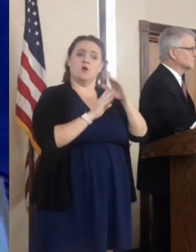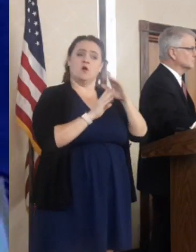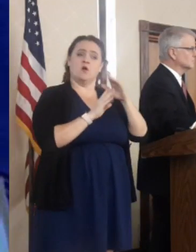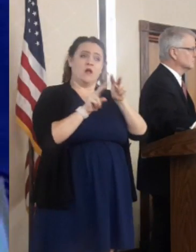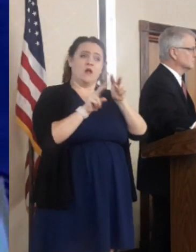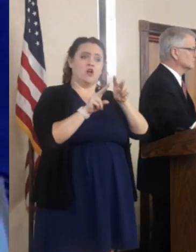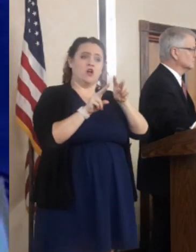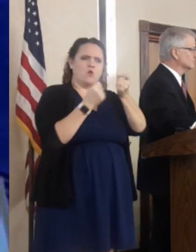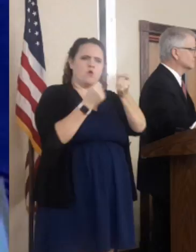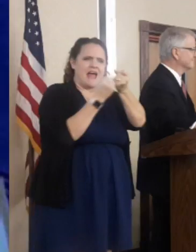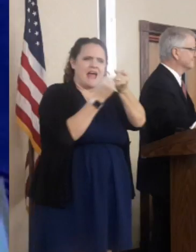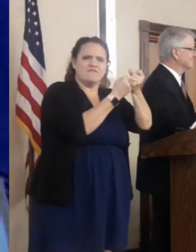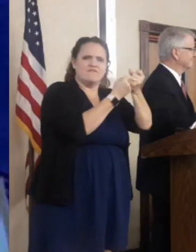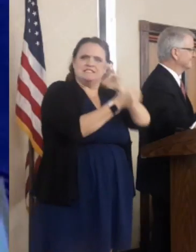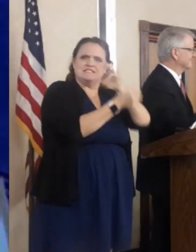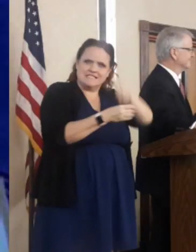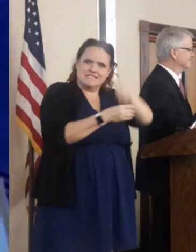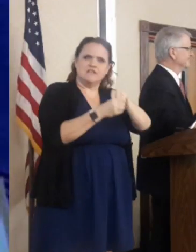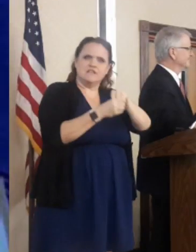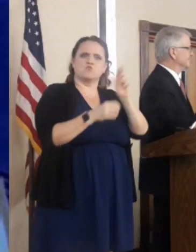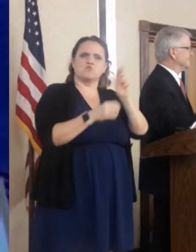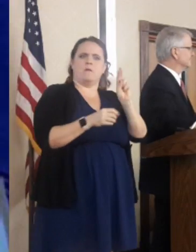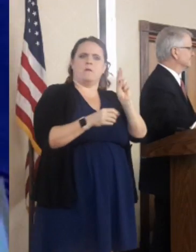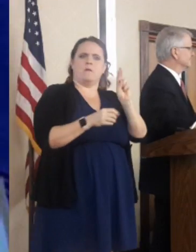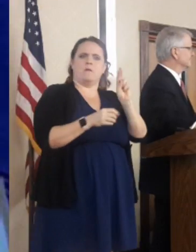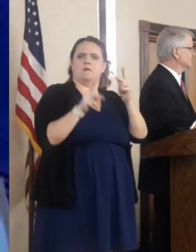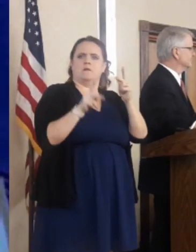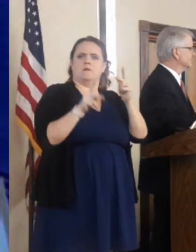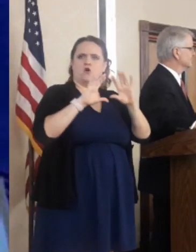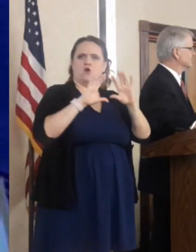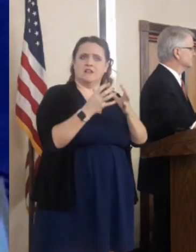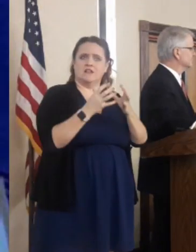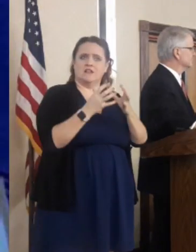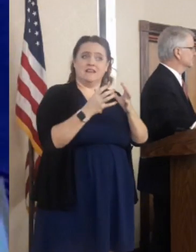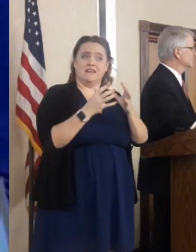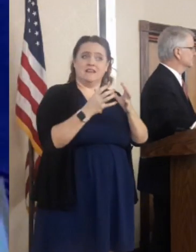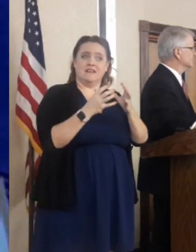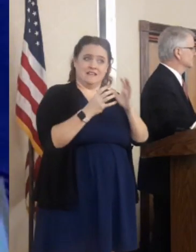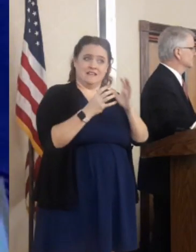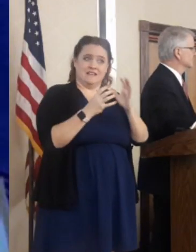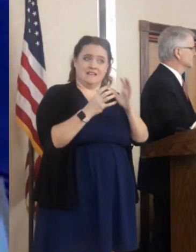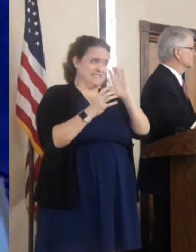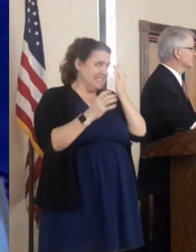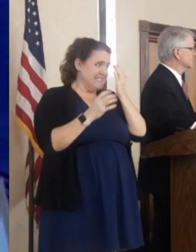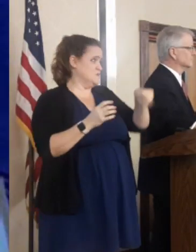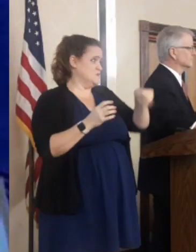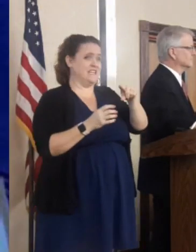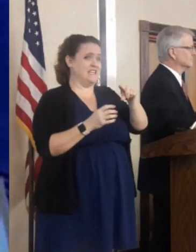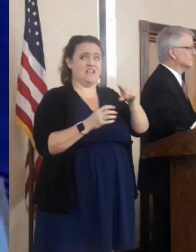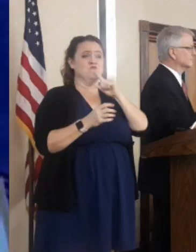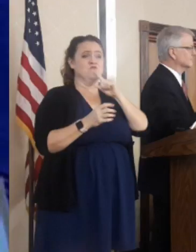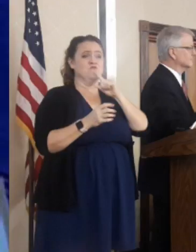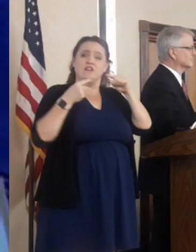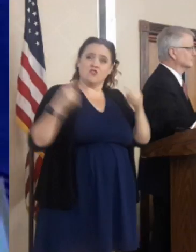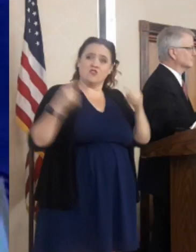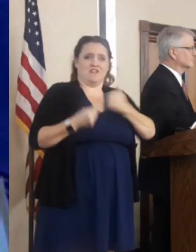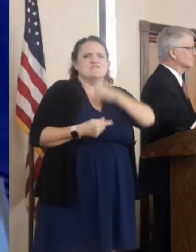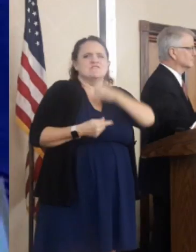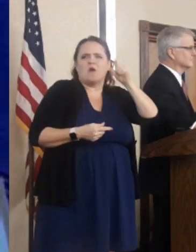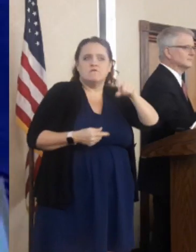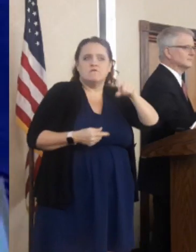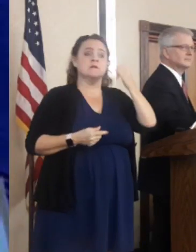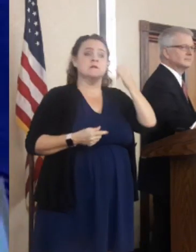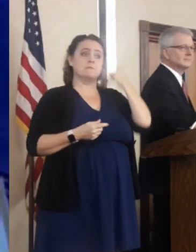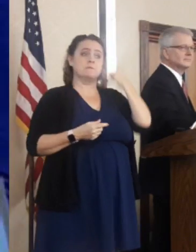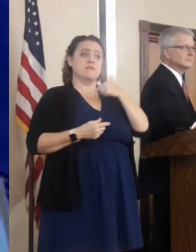the Republican Party. And it seems to me that we're unnecessarily shooting ourselves in the foot if we say